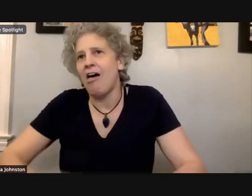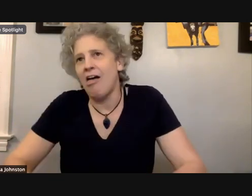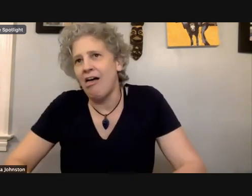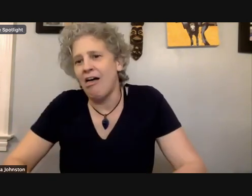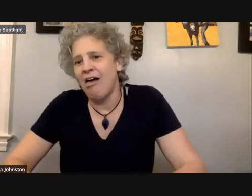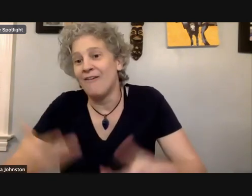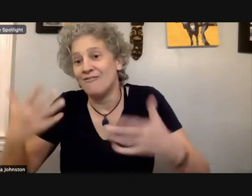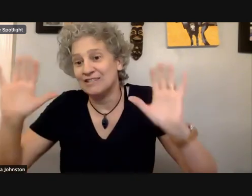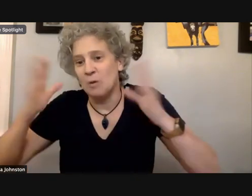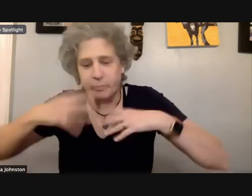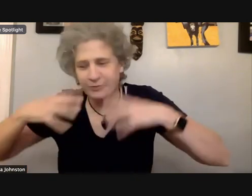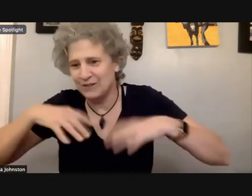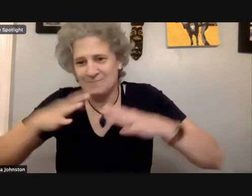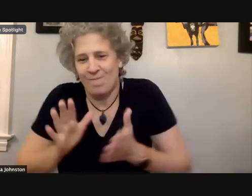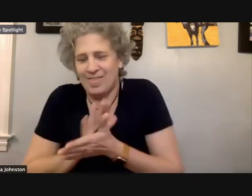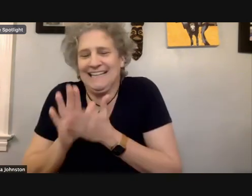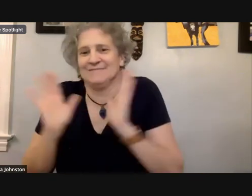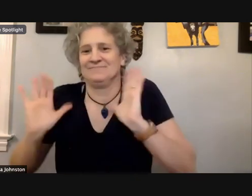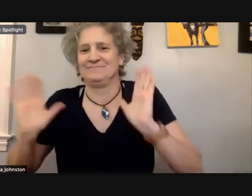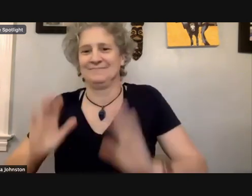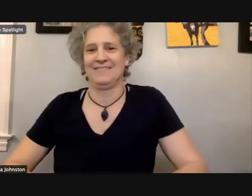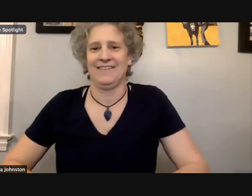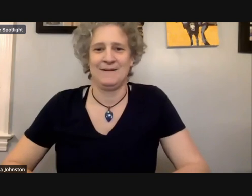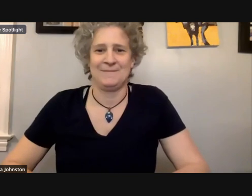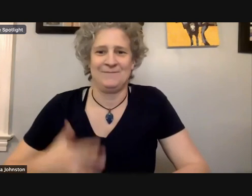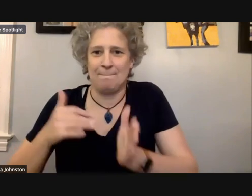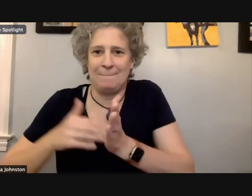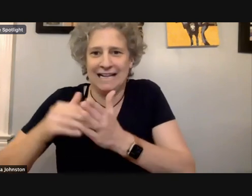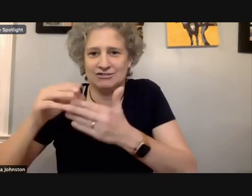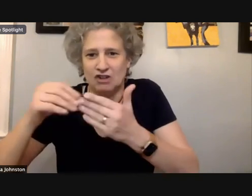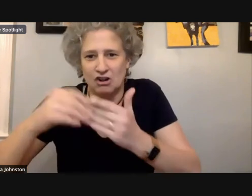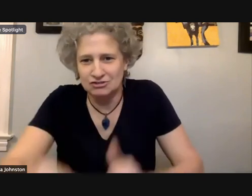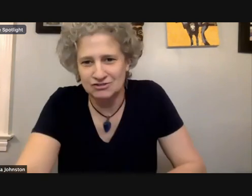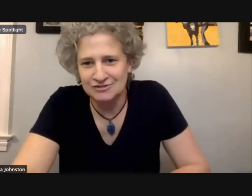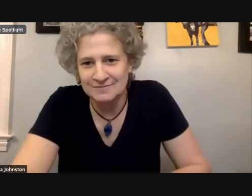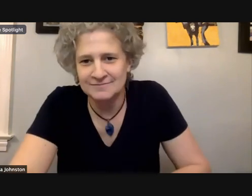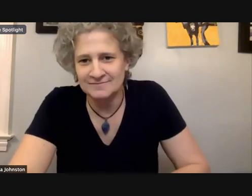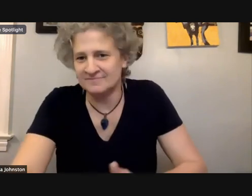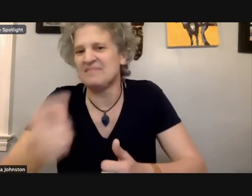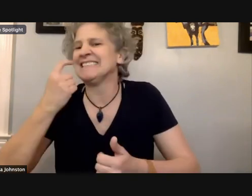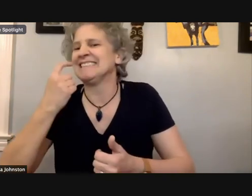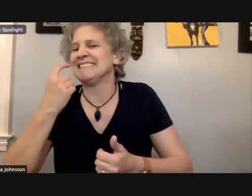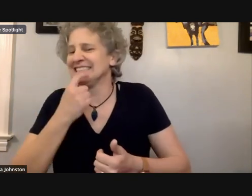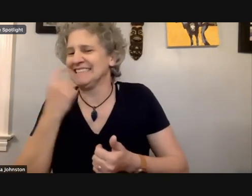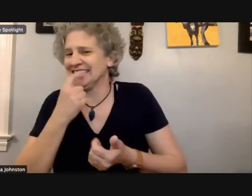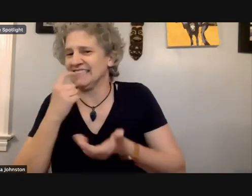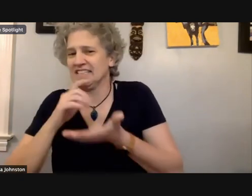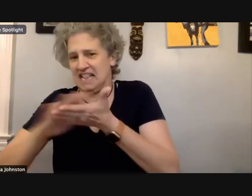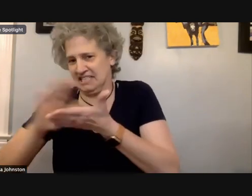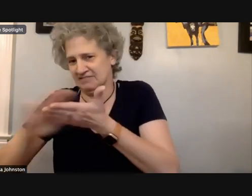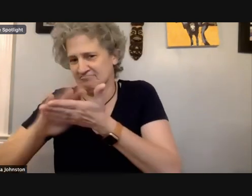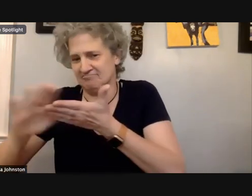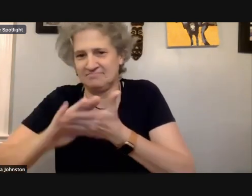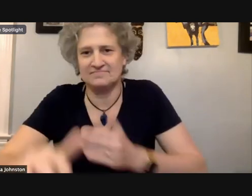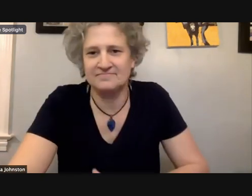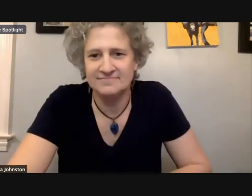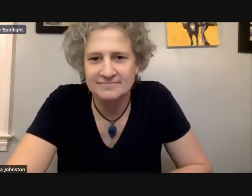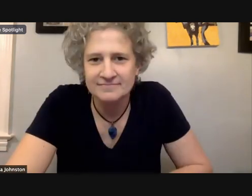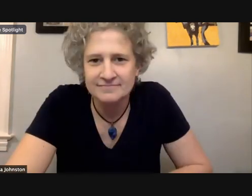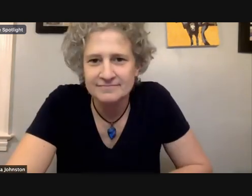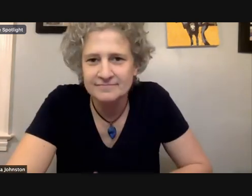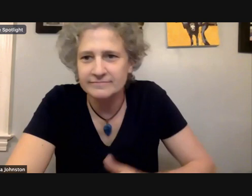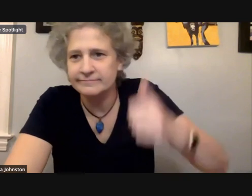special thing that they put in there, and your teeth are all clean afterwards, millions of dollars later. Okay, so